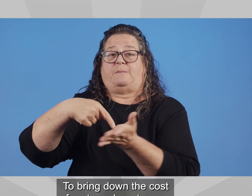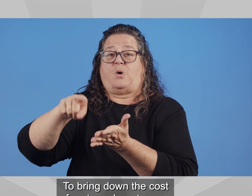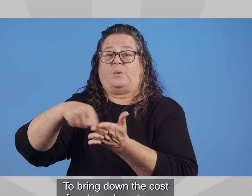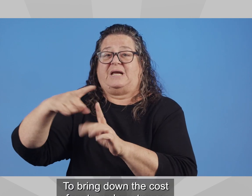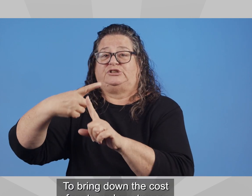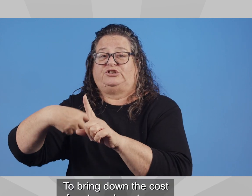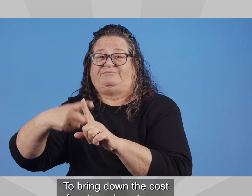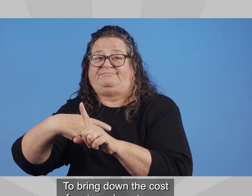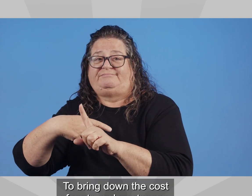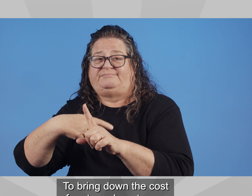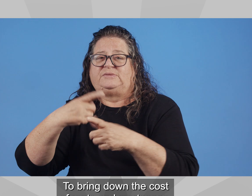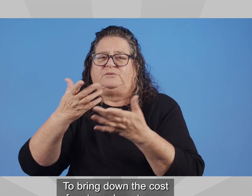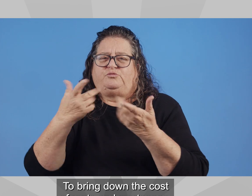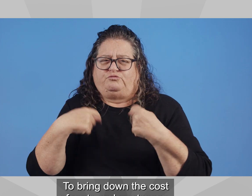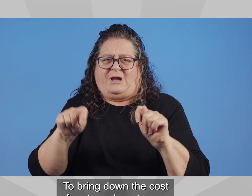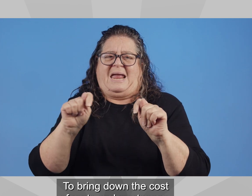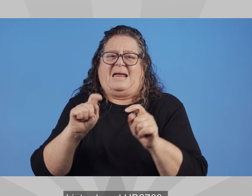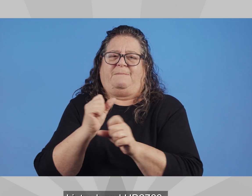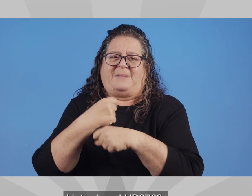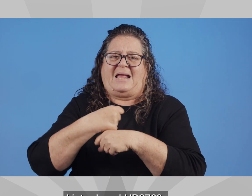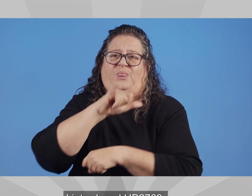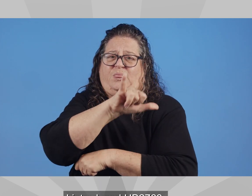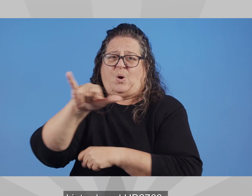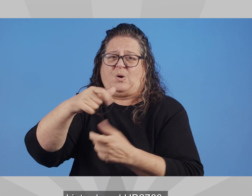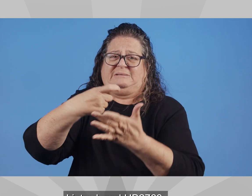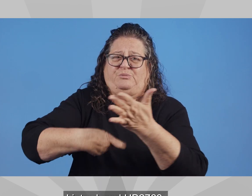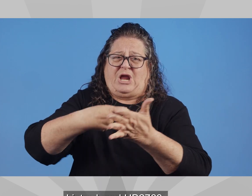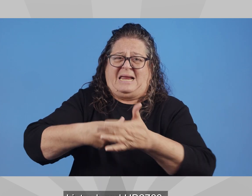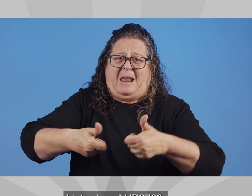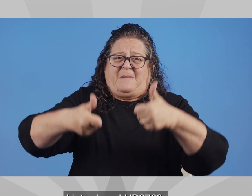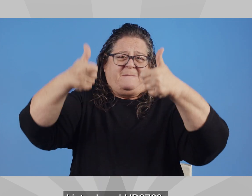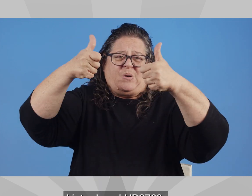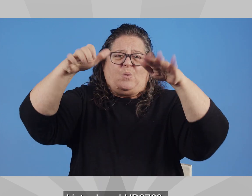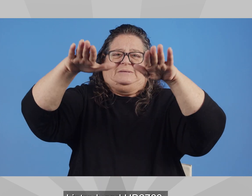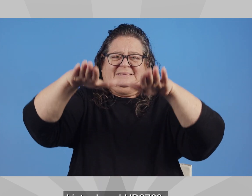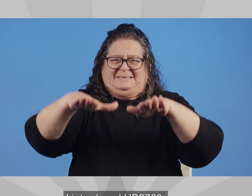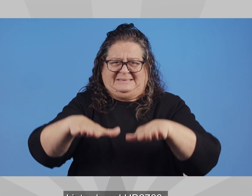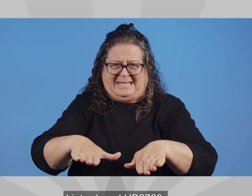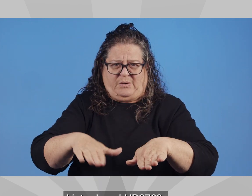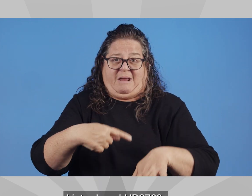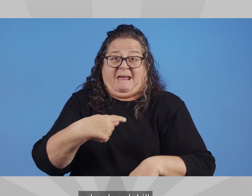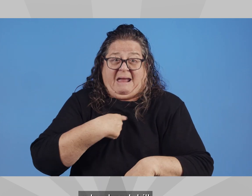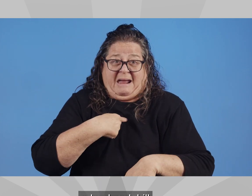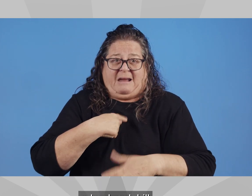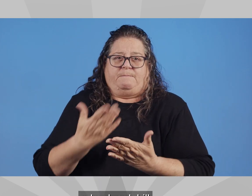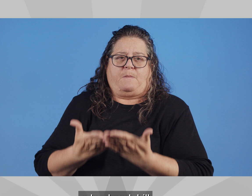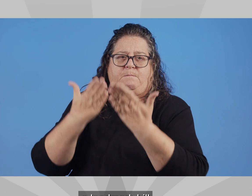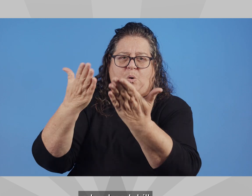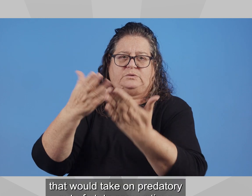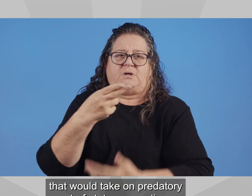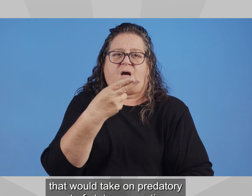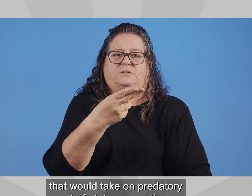To bring down the cost of rents and mortgages, I introduced HB 2763, a